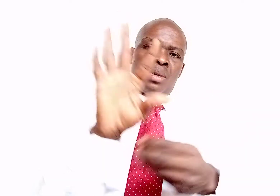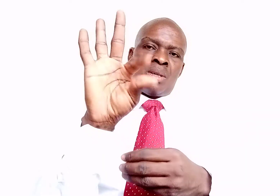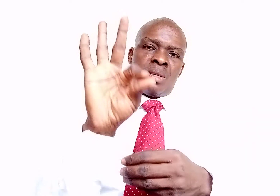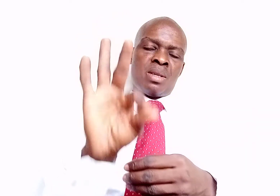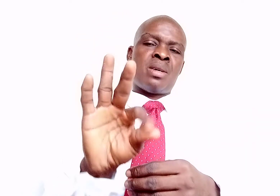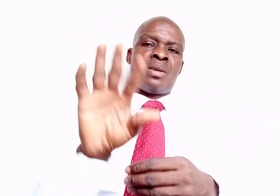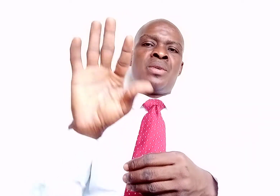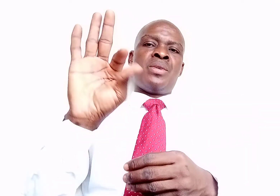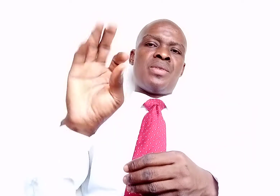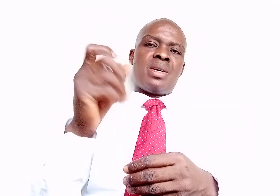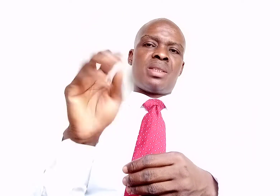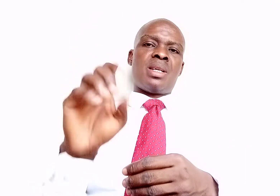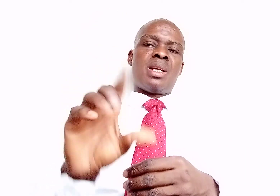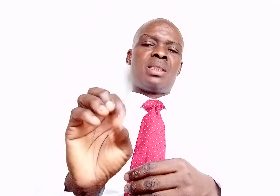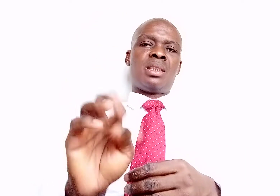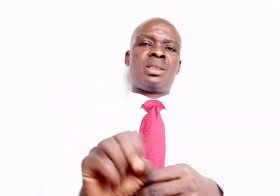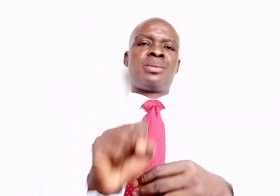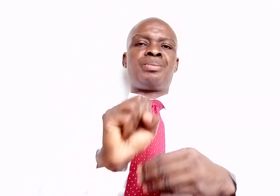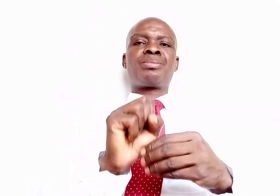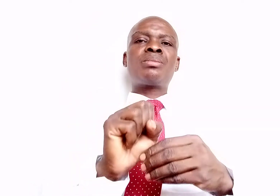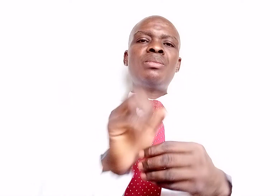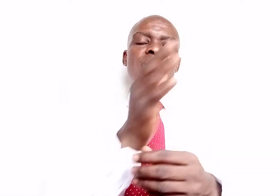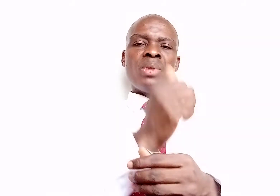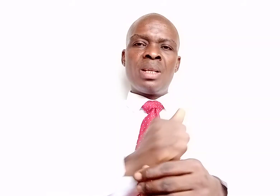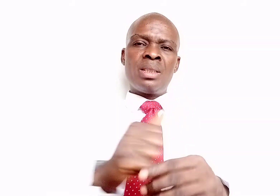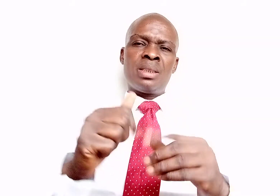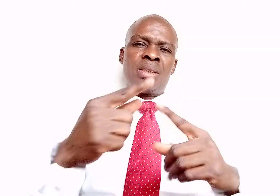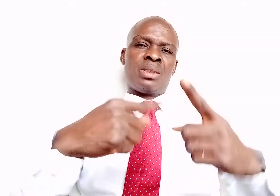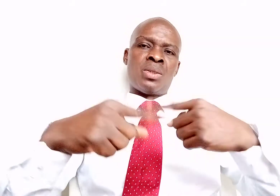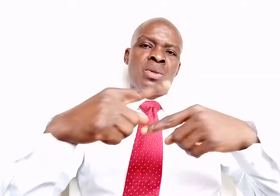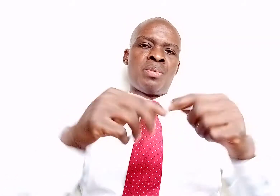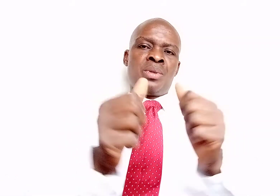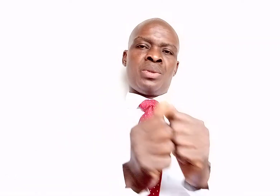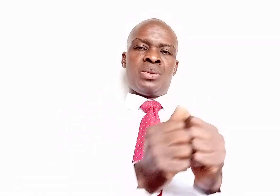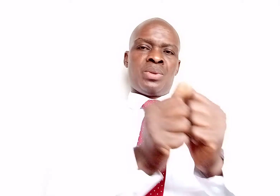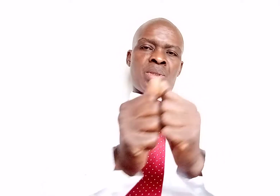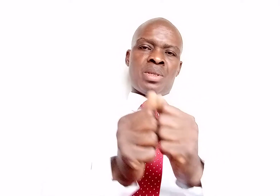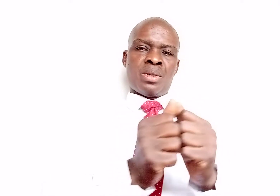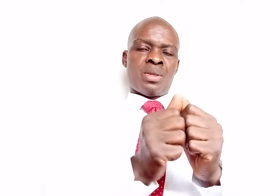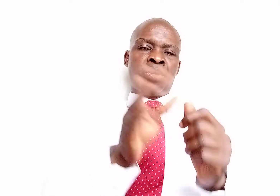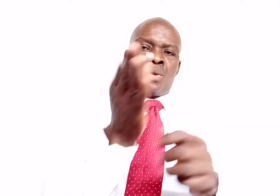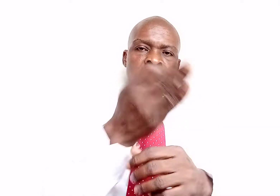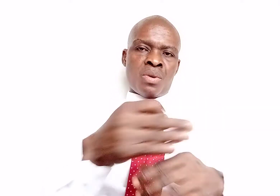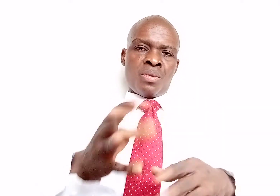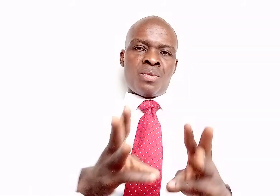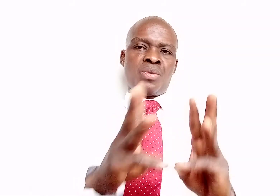fertilization. Fertilization is the coming together of the male and female sex cell.